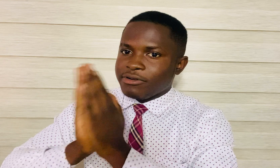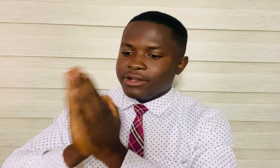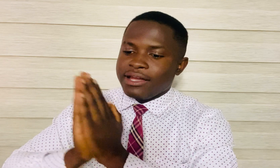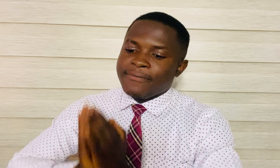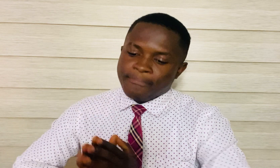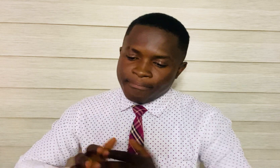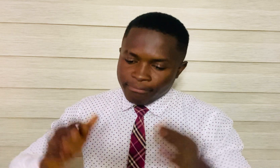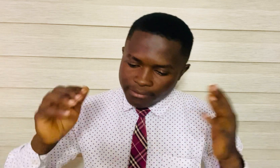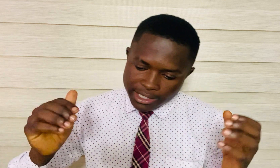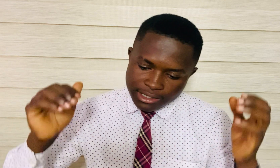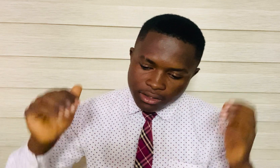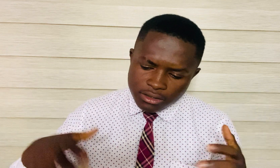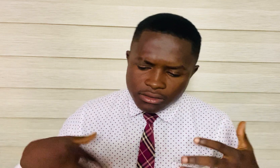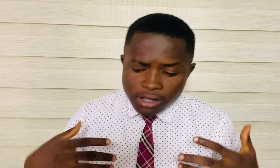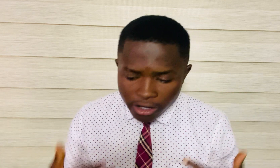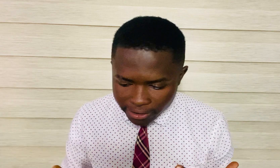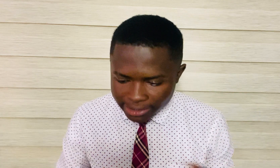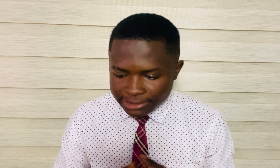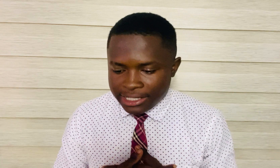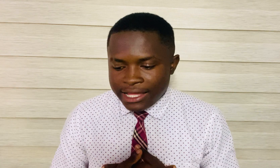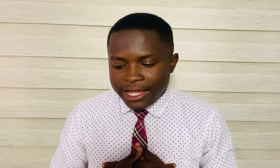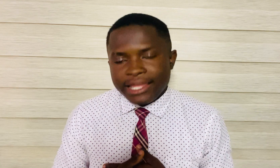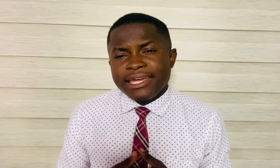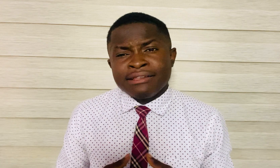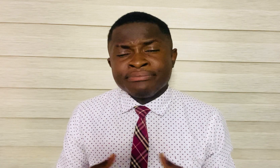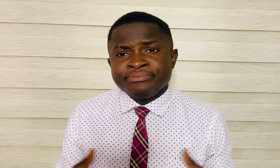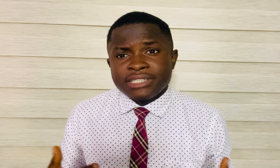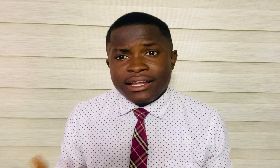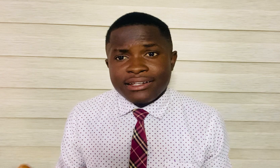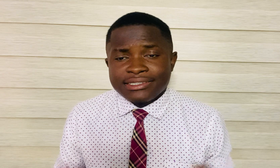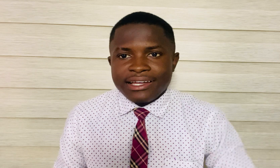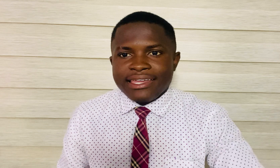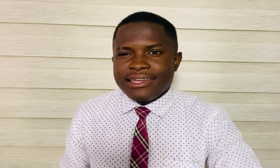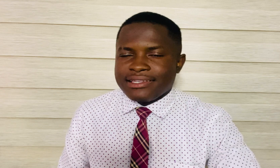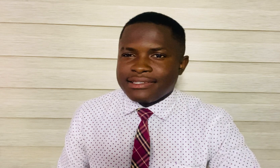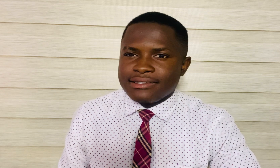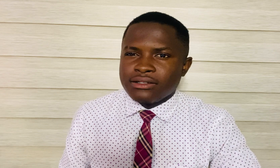prayer is also correct. Again, another sign is,